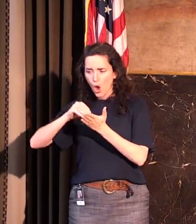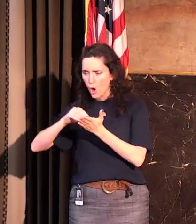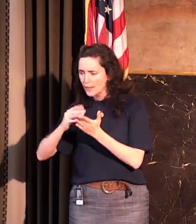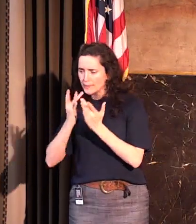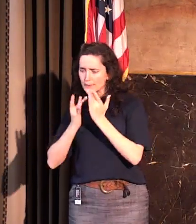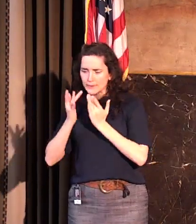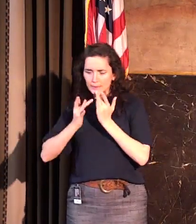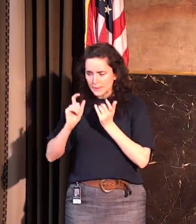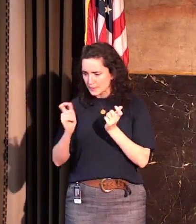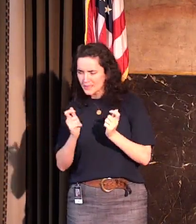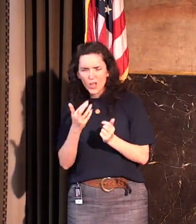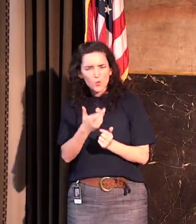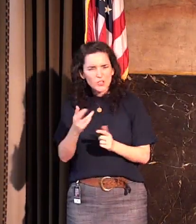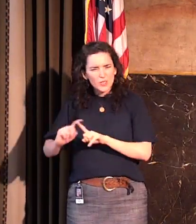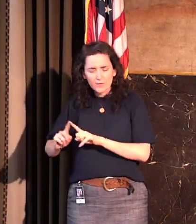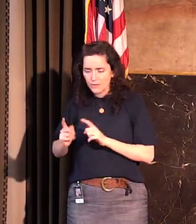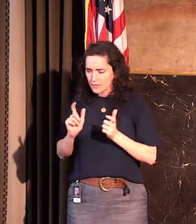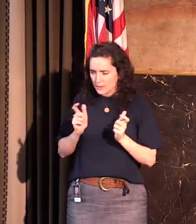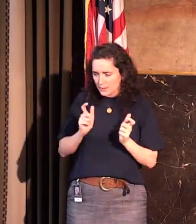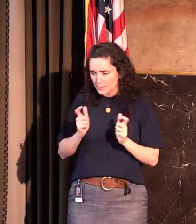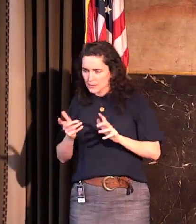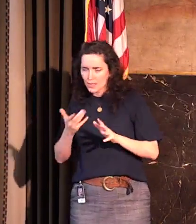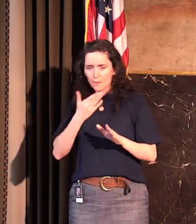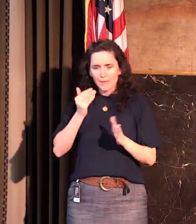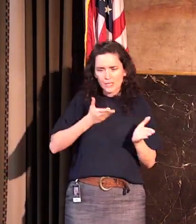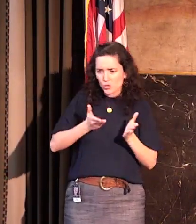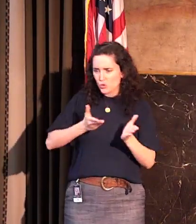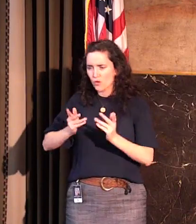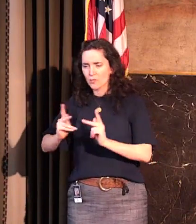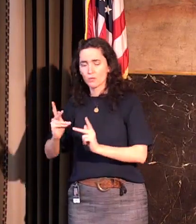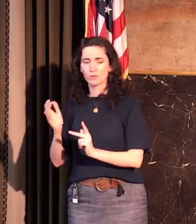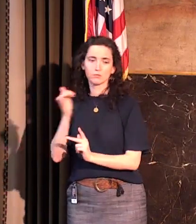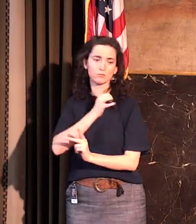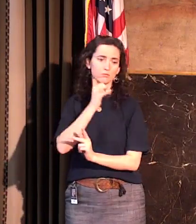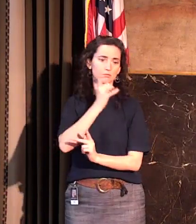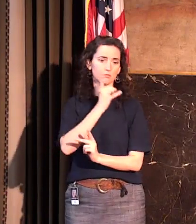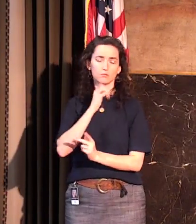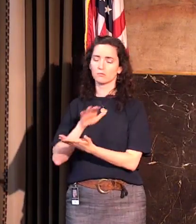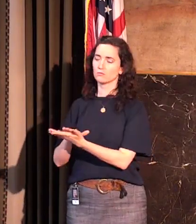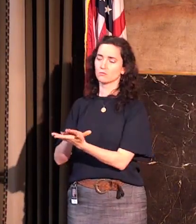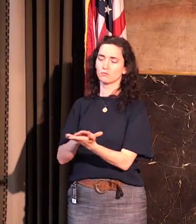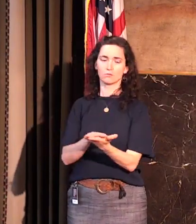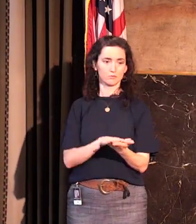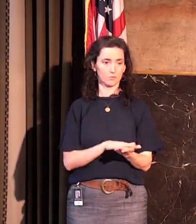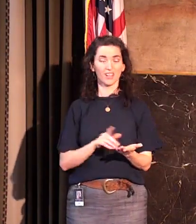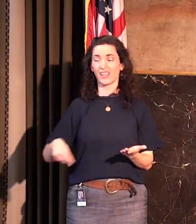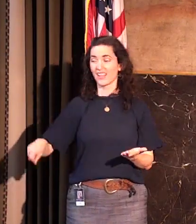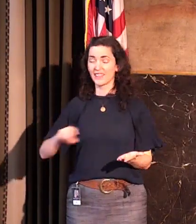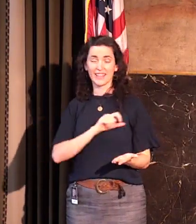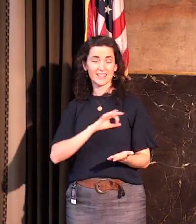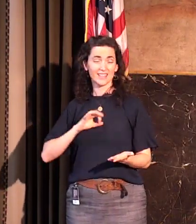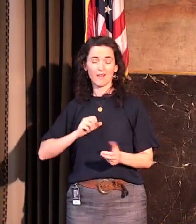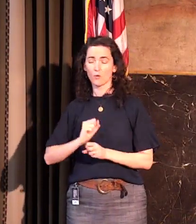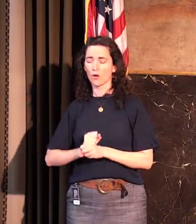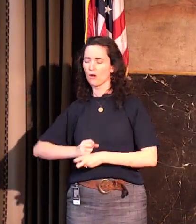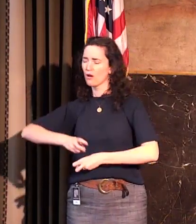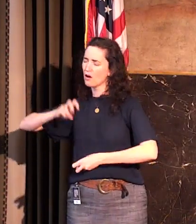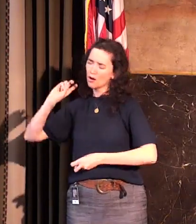most of their limited resources and how to best serve their patients. They're doing that right now. Their staffs are working incredibly